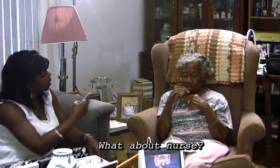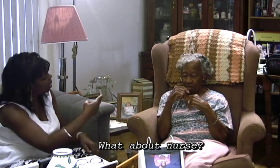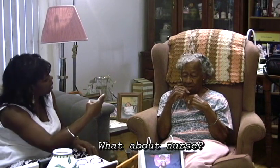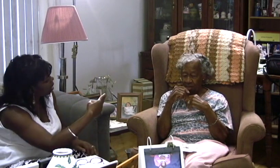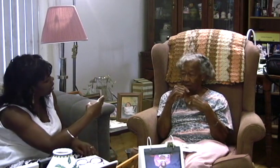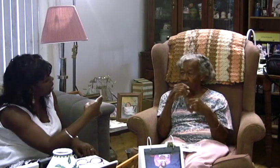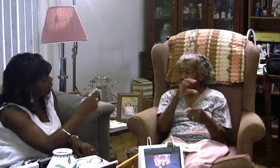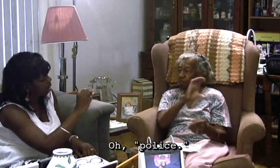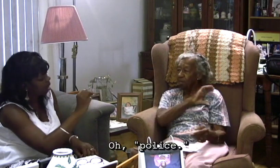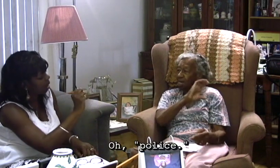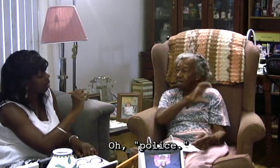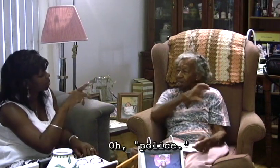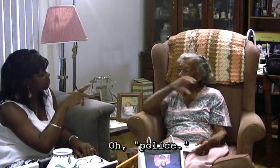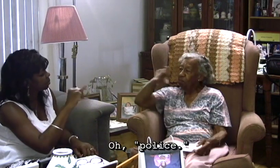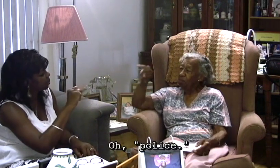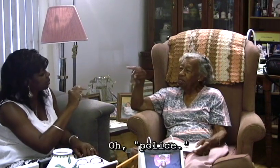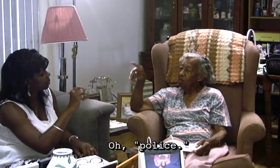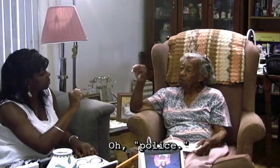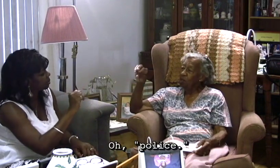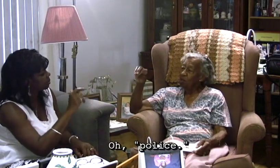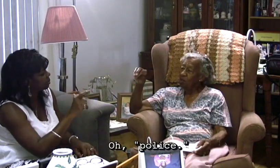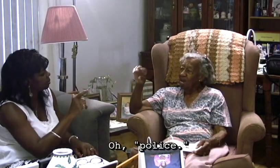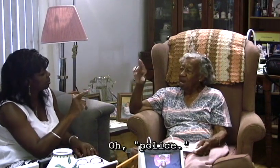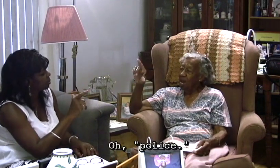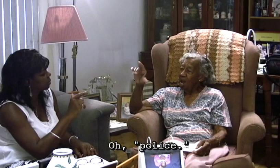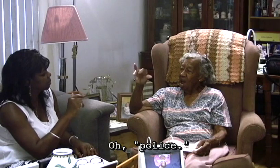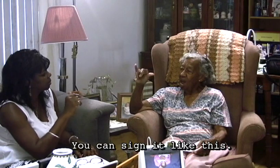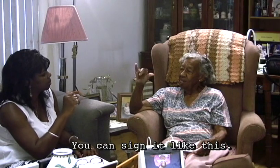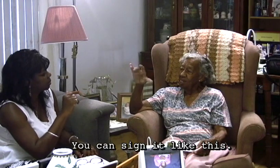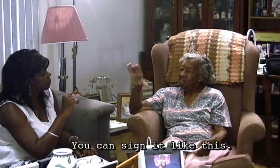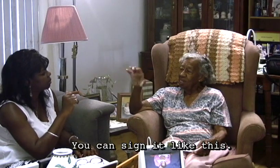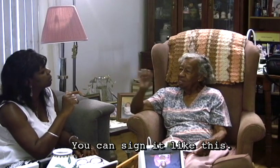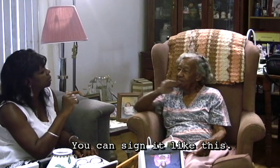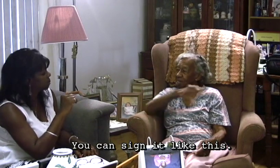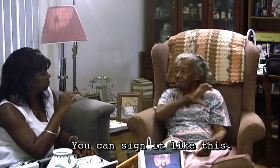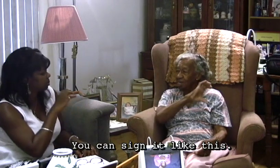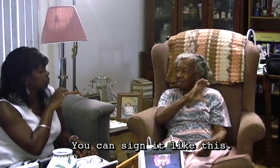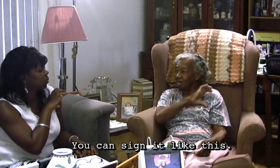Oh, police. You would sign it like this. Okay. Mm-hmm.